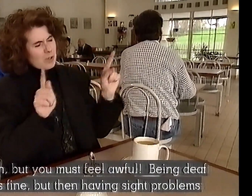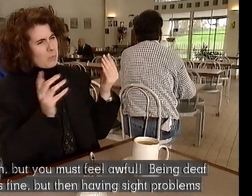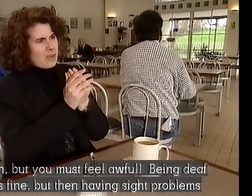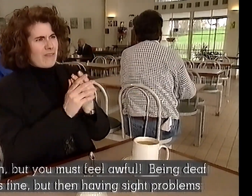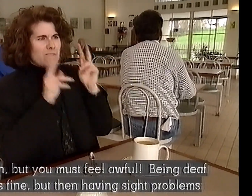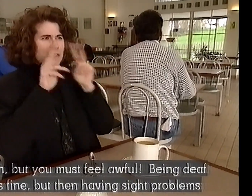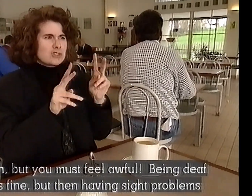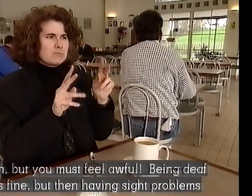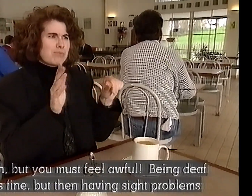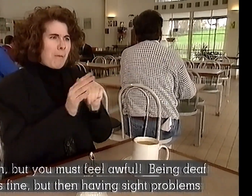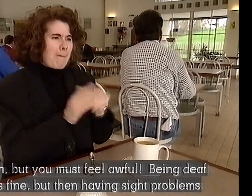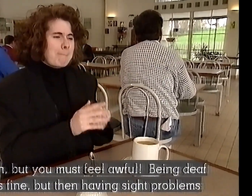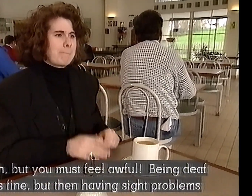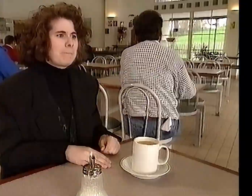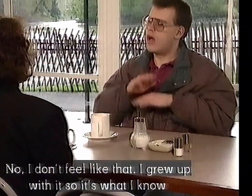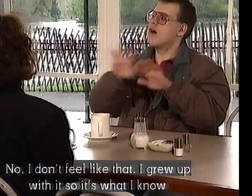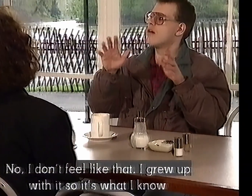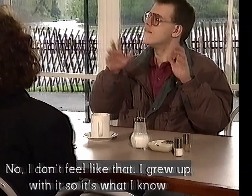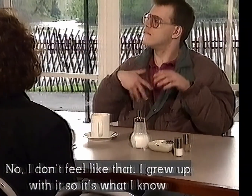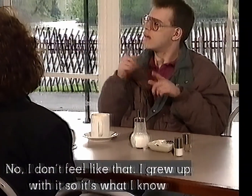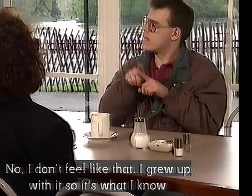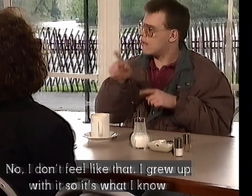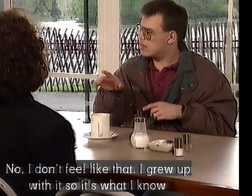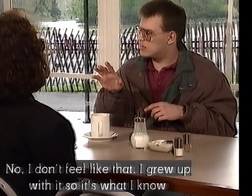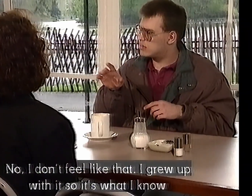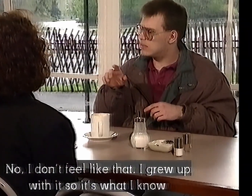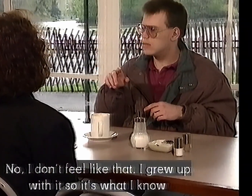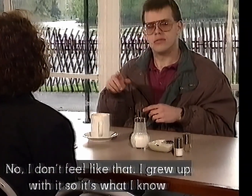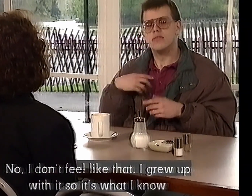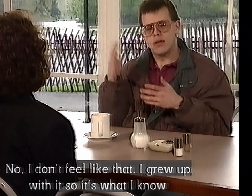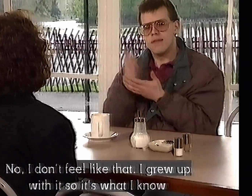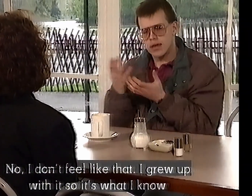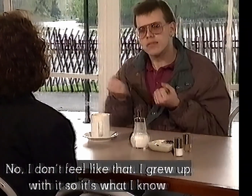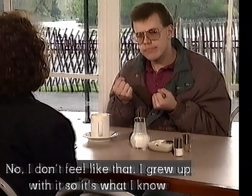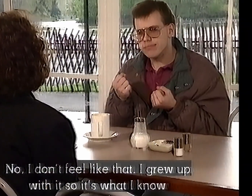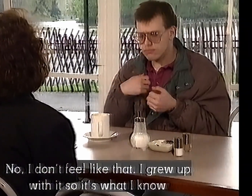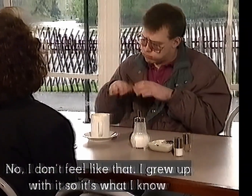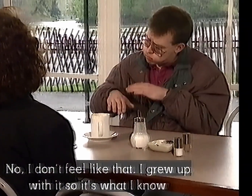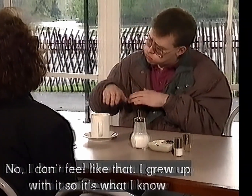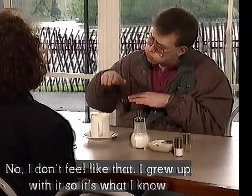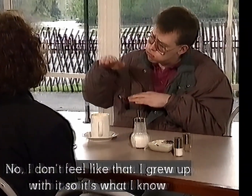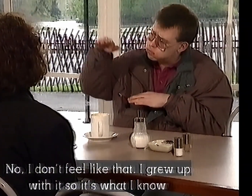then having sight problems. Oh no, I don't feel like that, no. I grew up with it, so it's what I